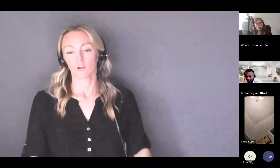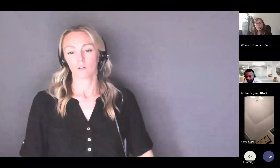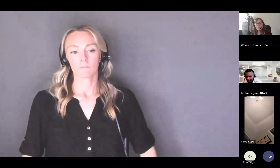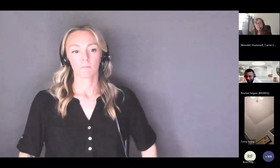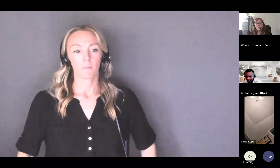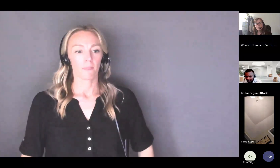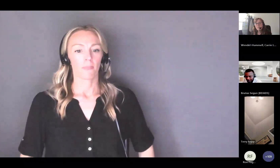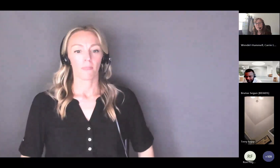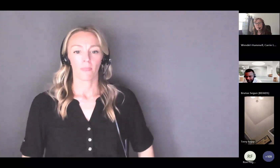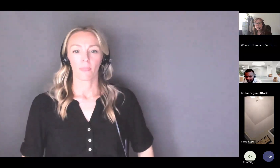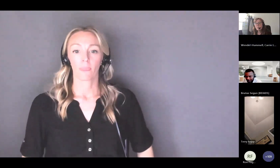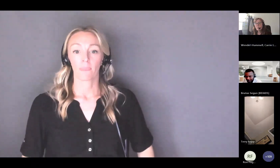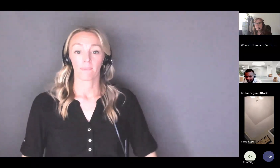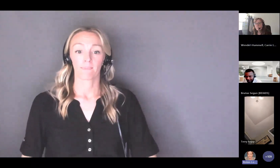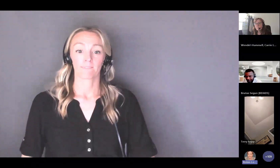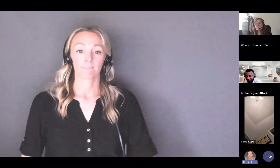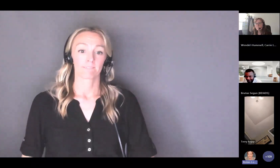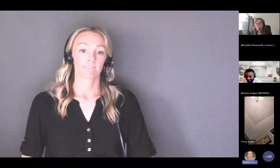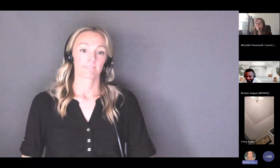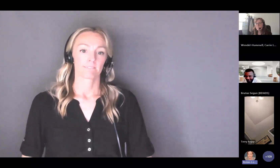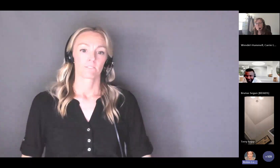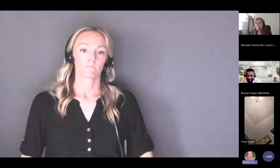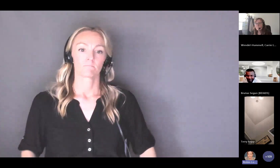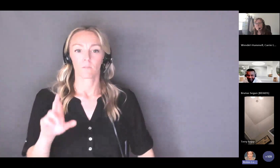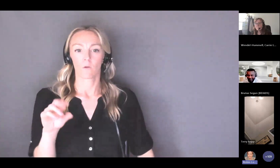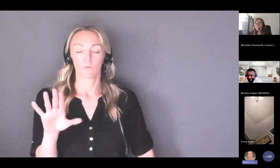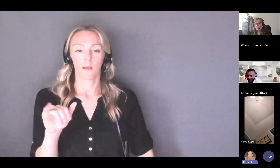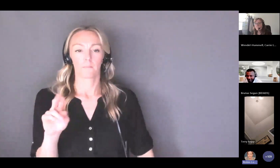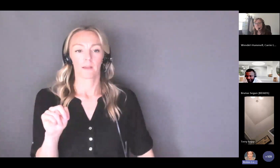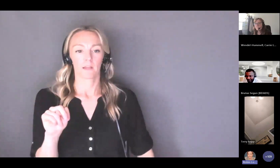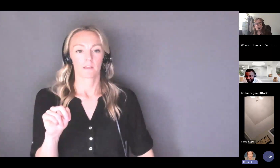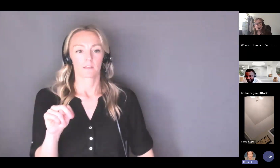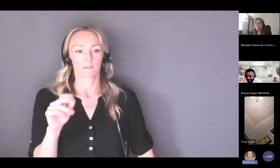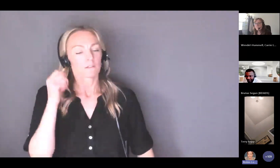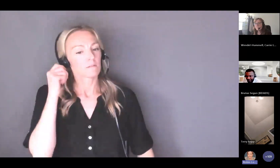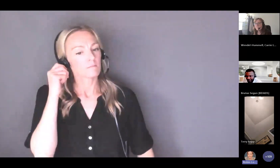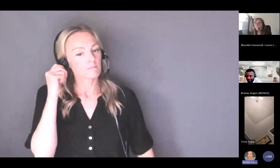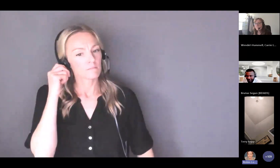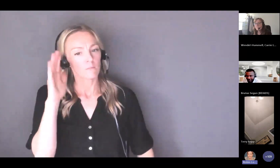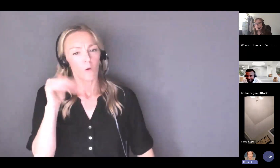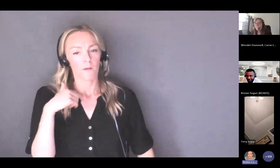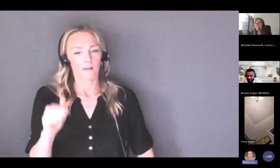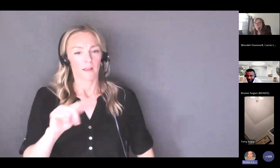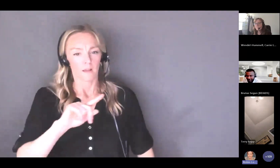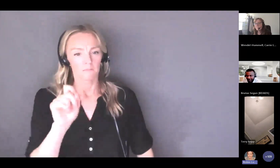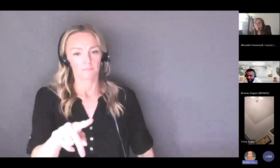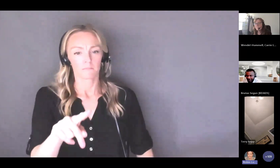Robin. I hope it's okay if I jump in on Melanie's question about the data. So if there is a behavior